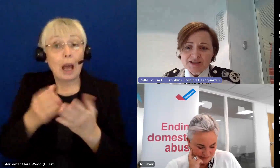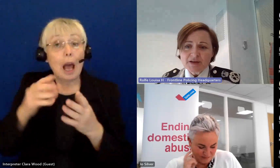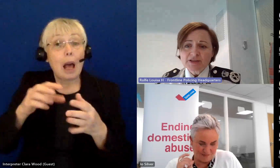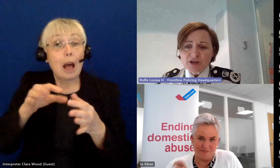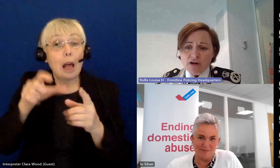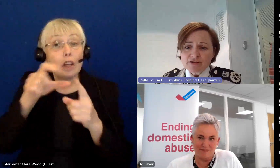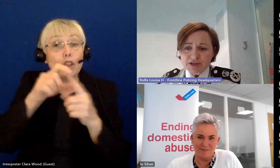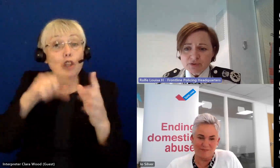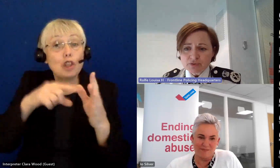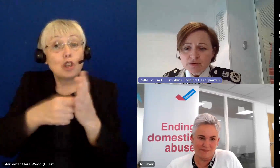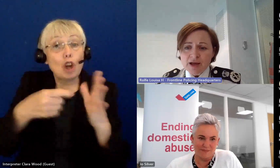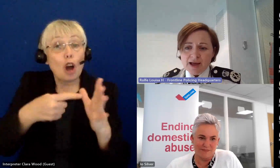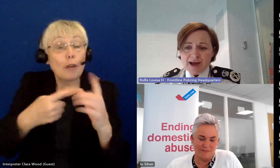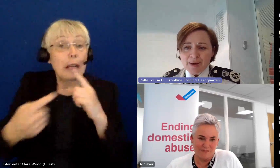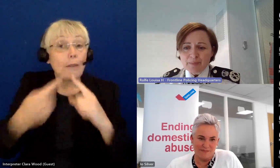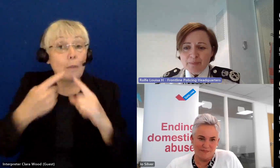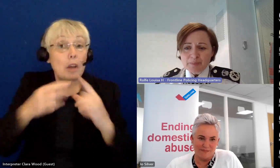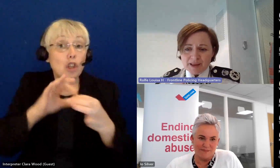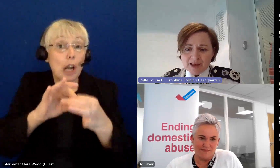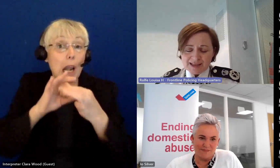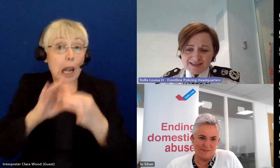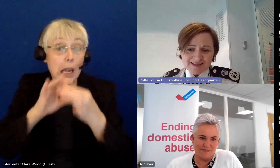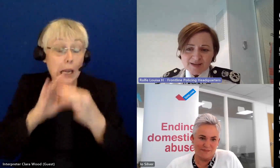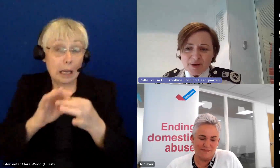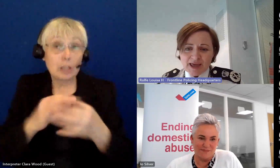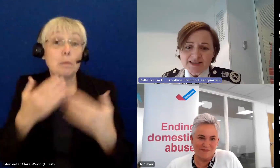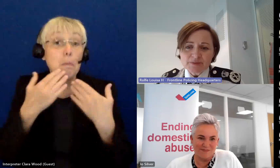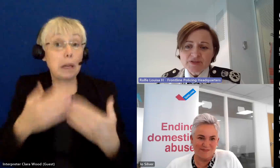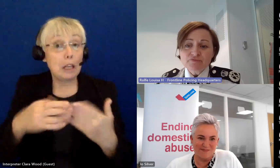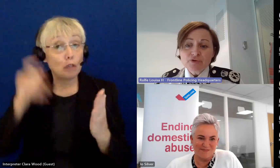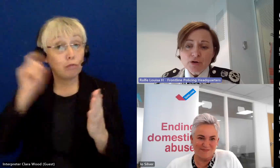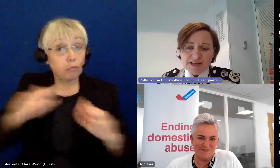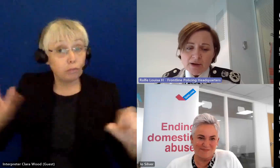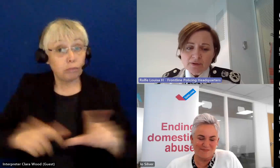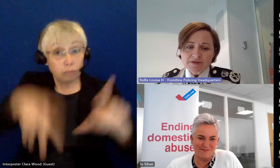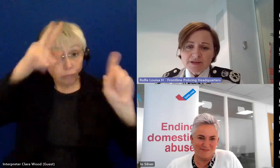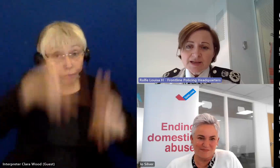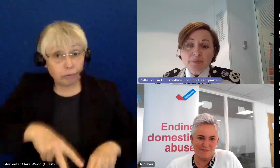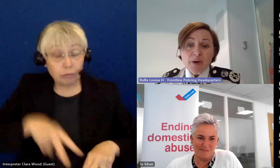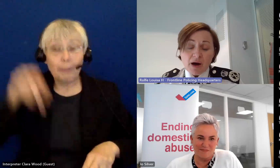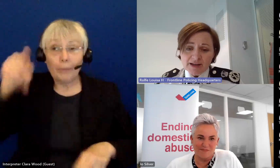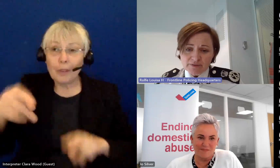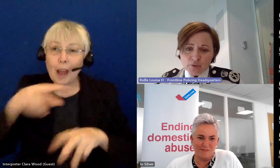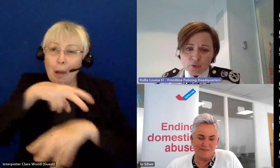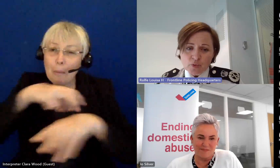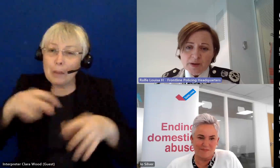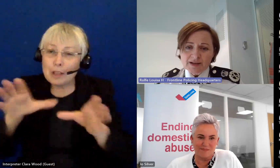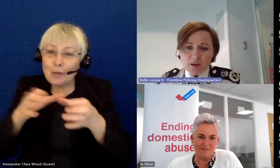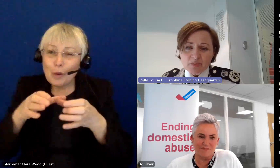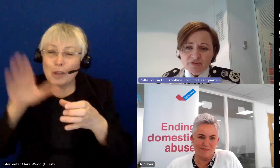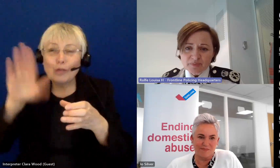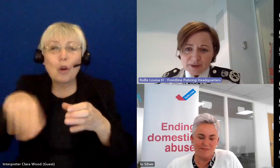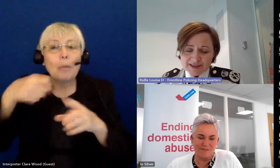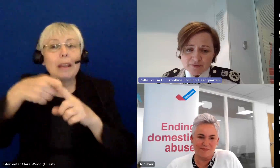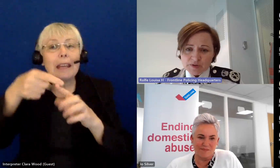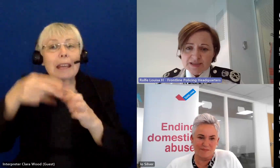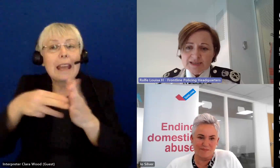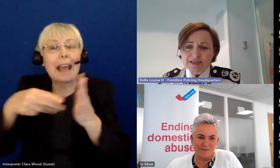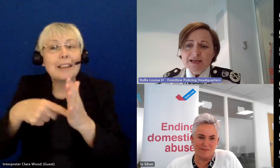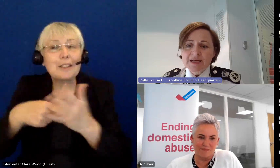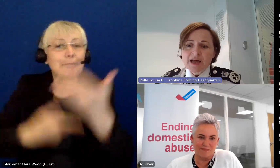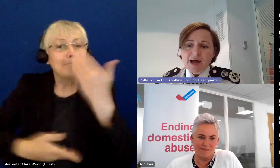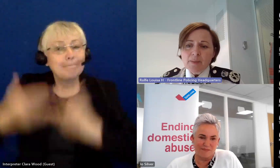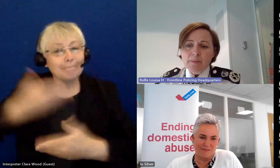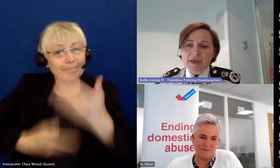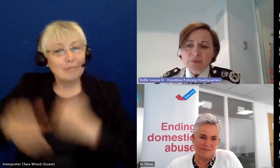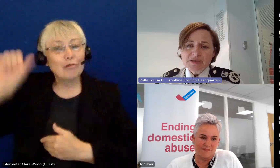evaluation. So the Dara tool, as said by Kent, it was rolled out in a pilot form in a number of police